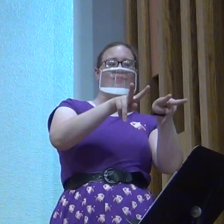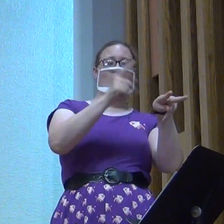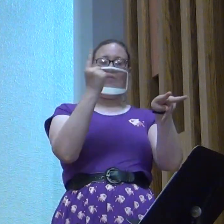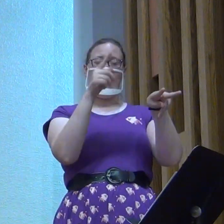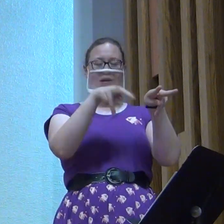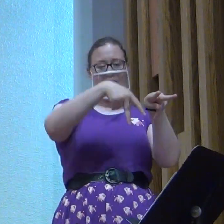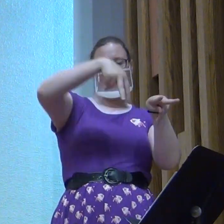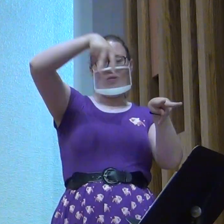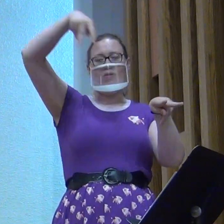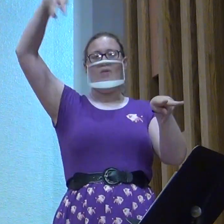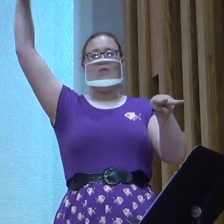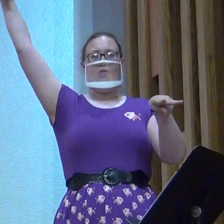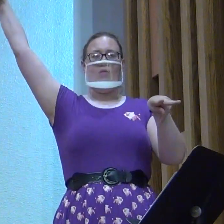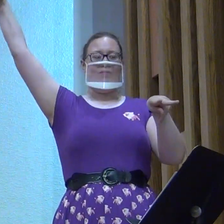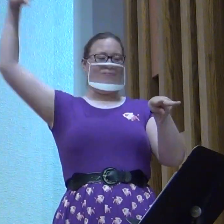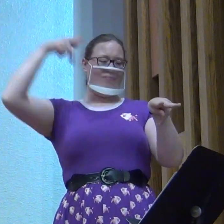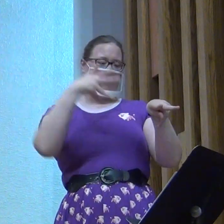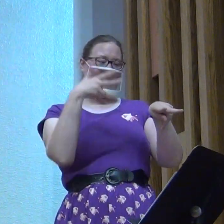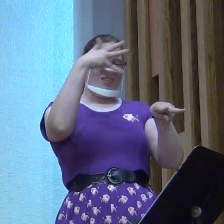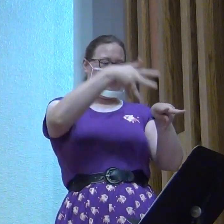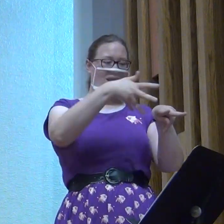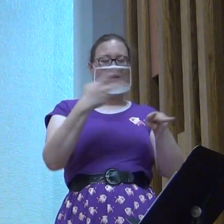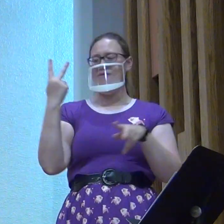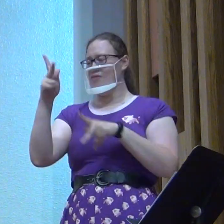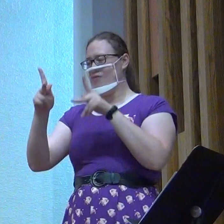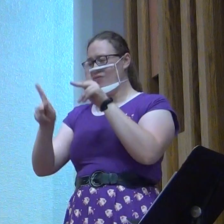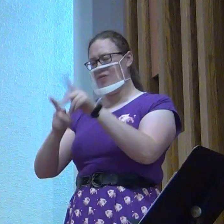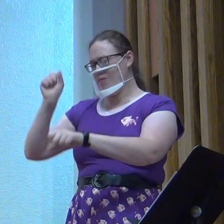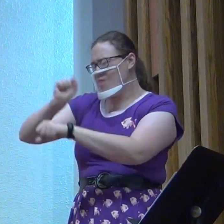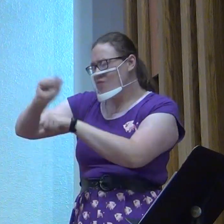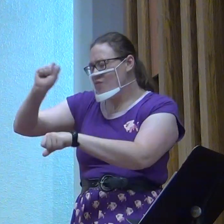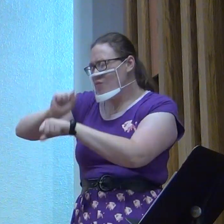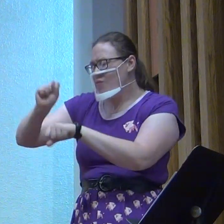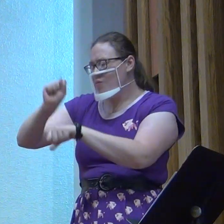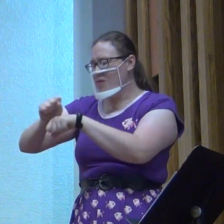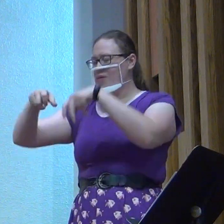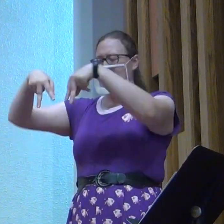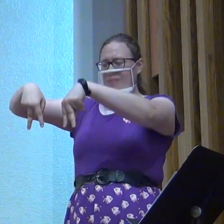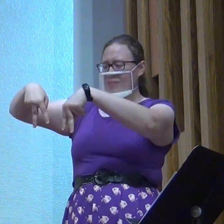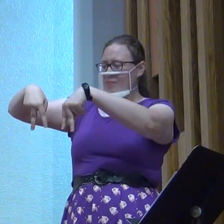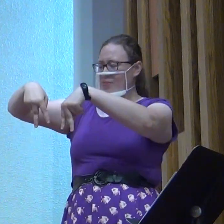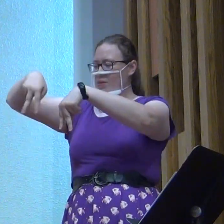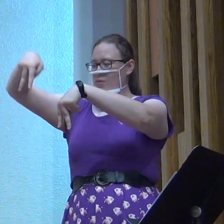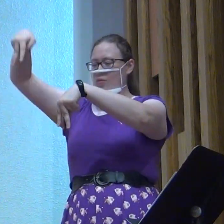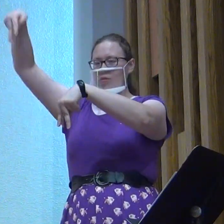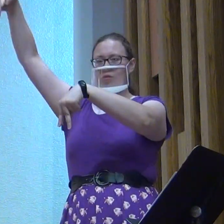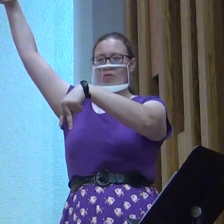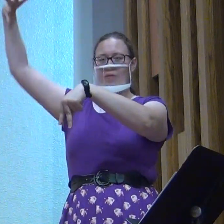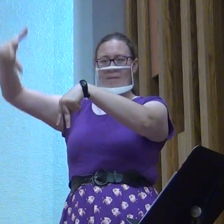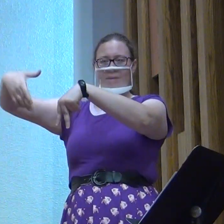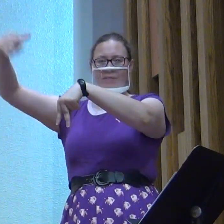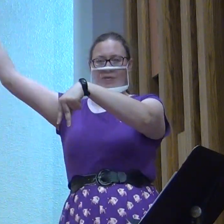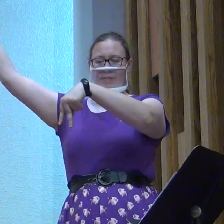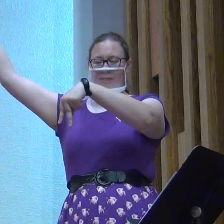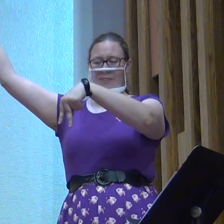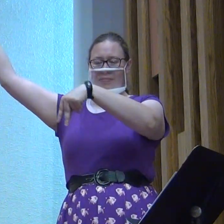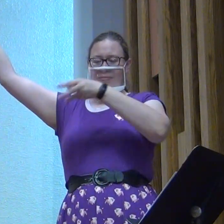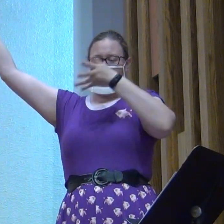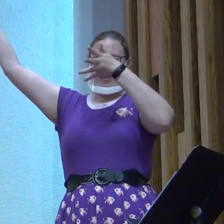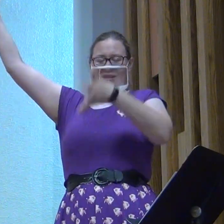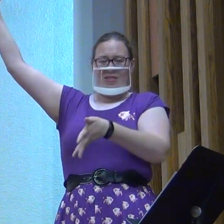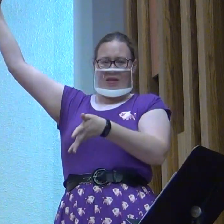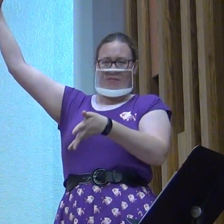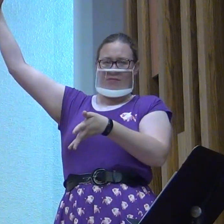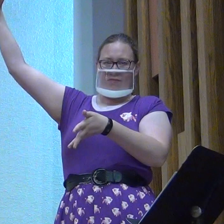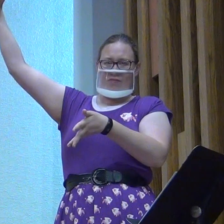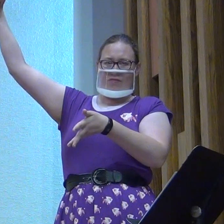left. Two people will be working. One of them will be taken and the other